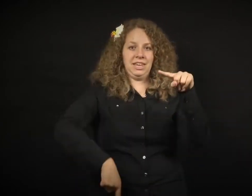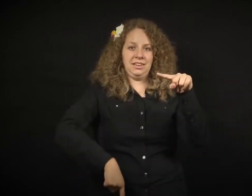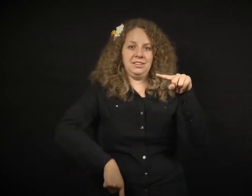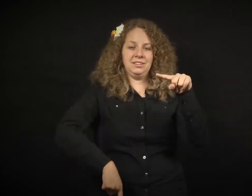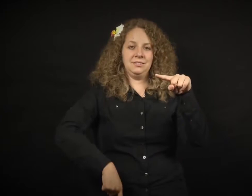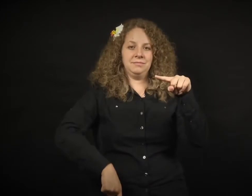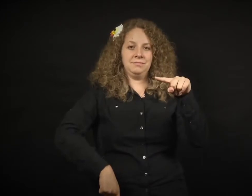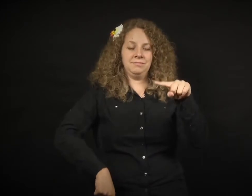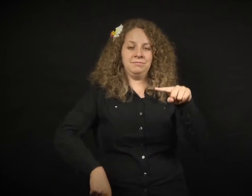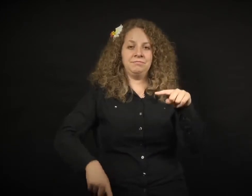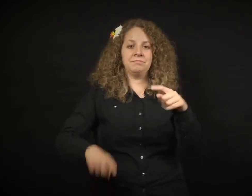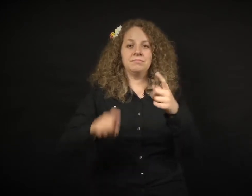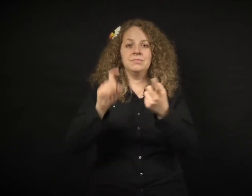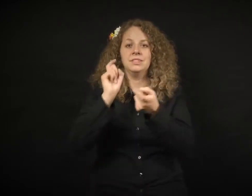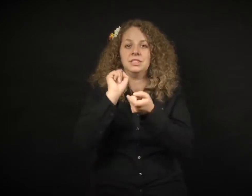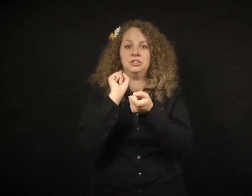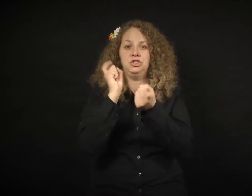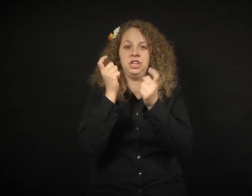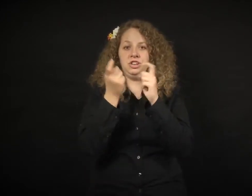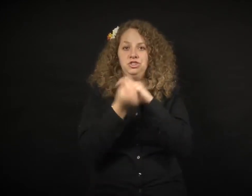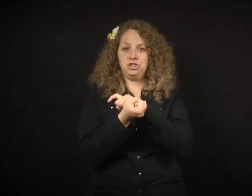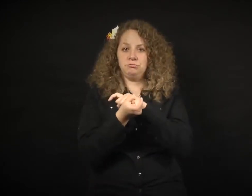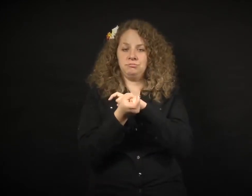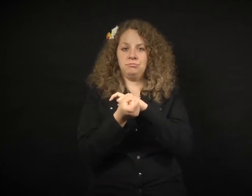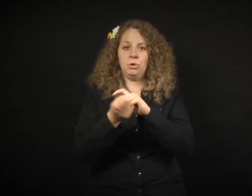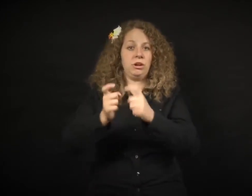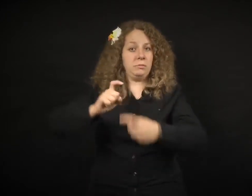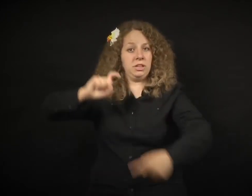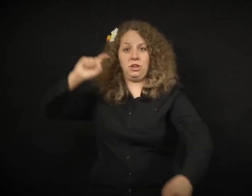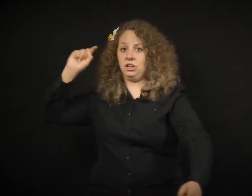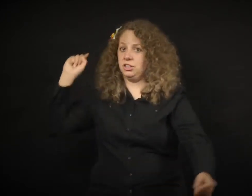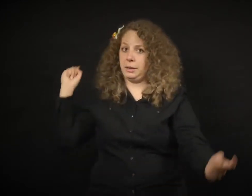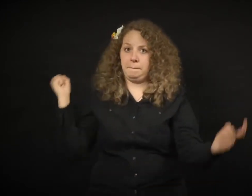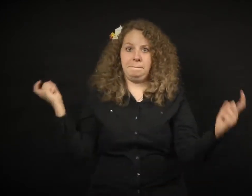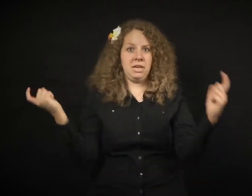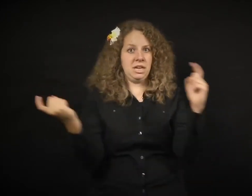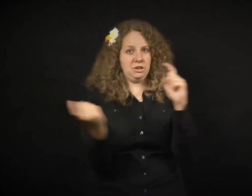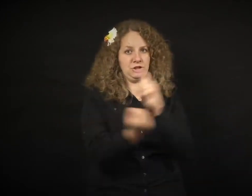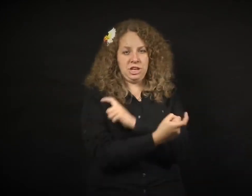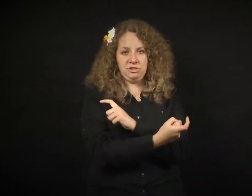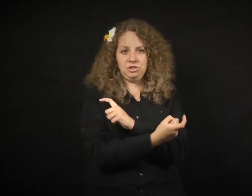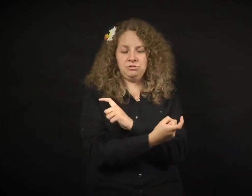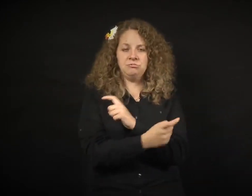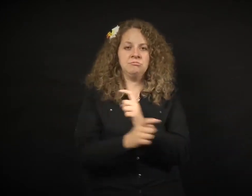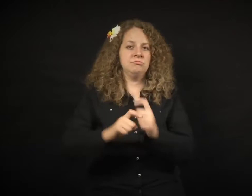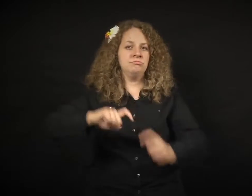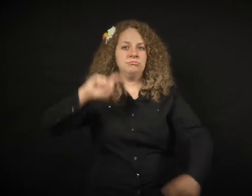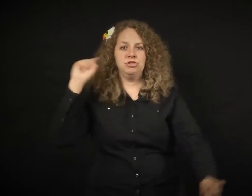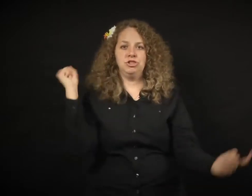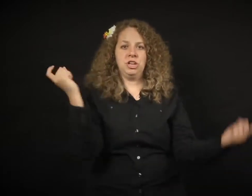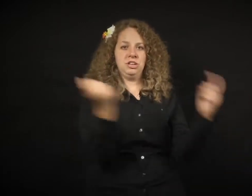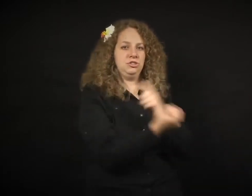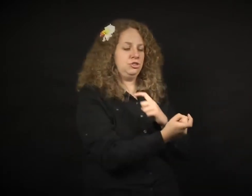the sign change, or it could be large, like a big change, change,